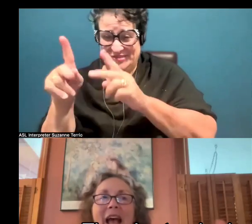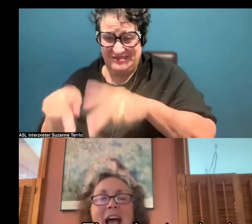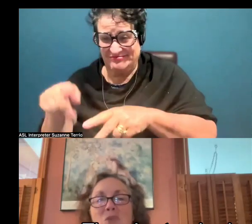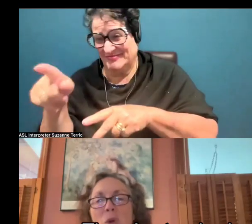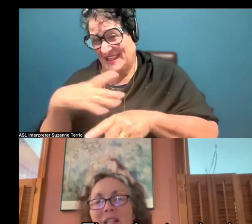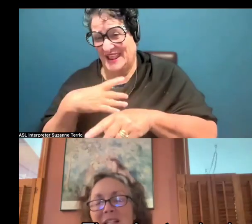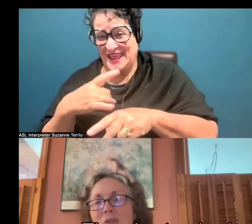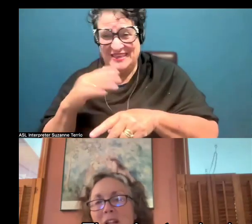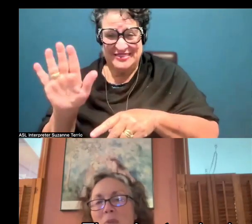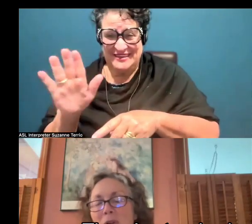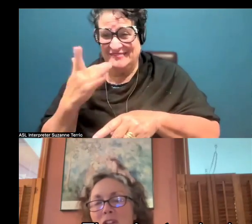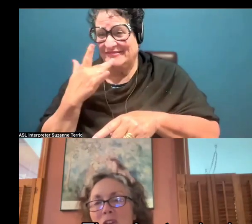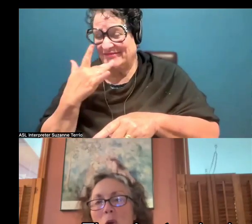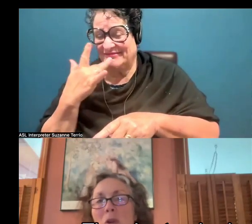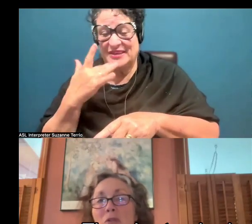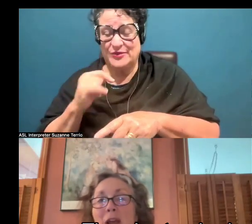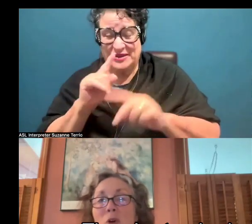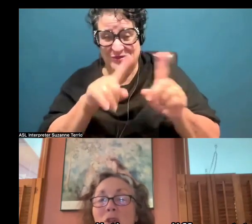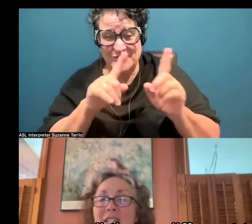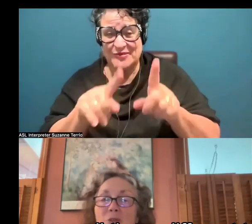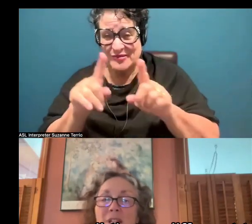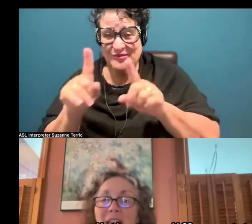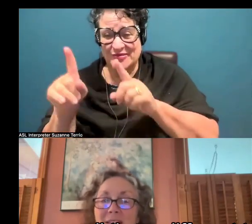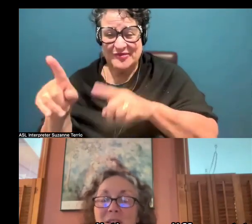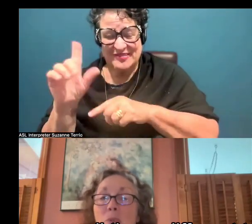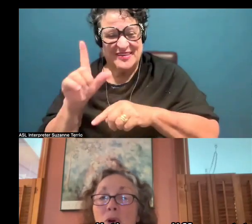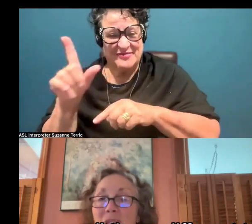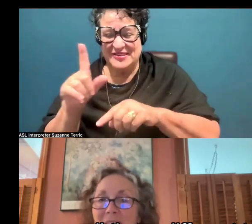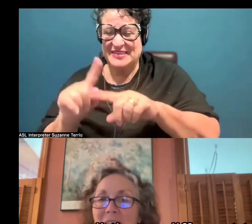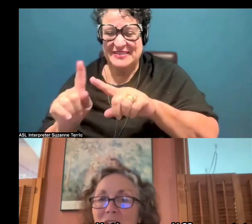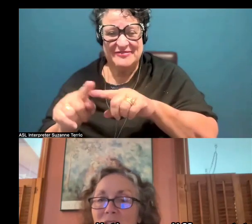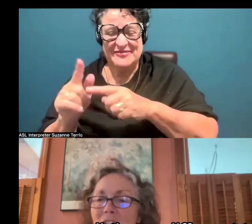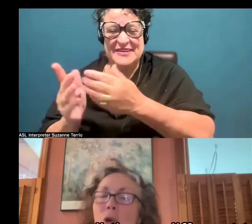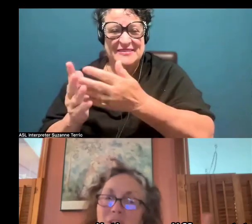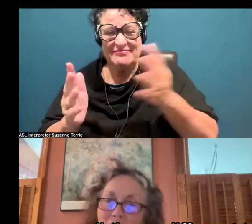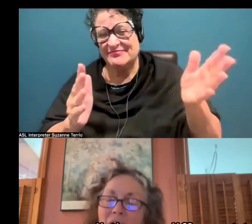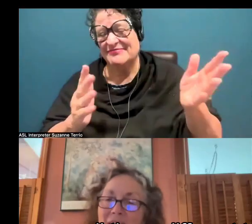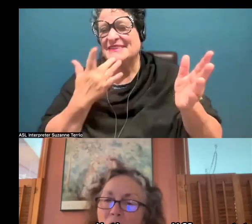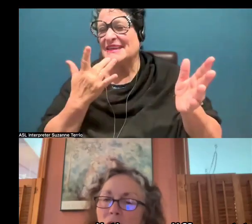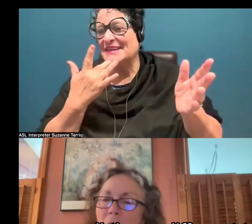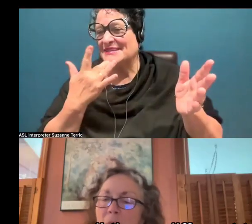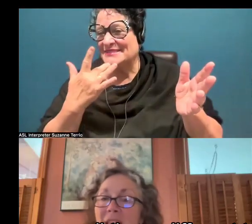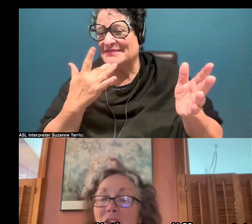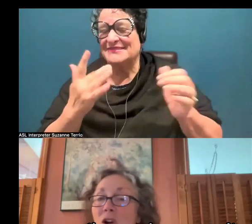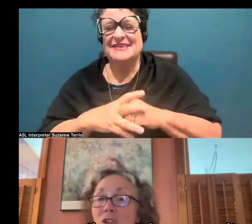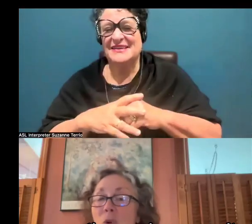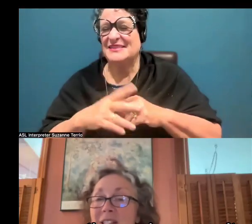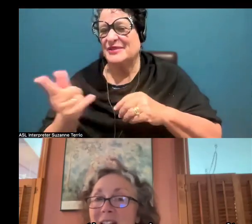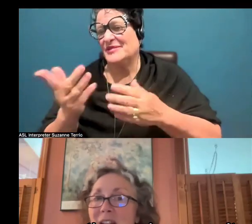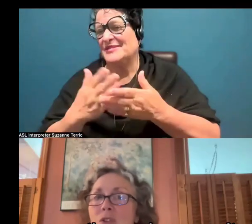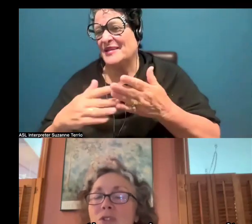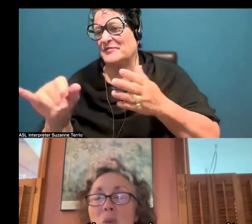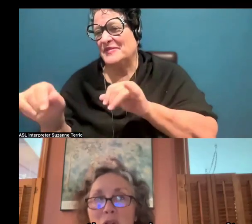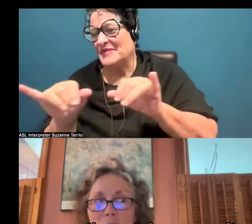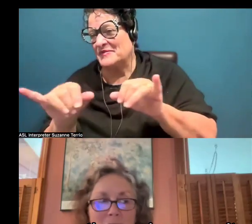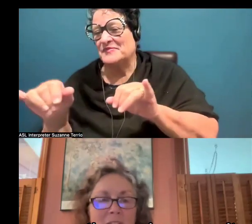then as we went to different libraries, we found all these different tastes in books in there. yeah. There was obviously overlap, but then there also wasn't.